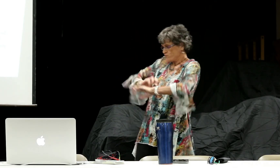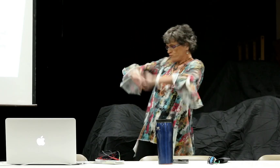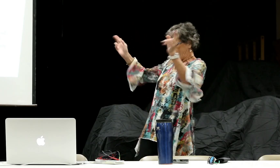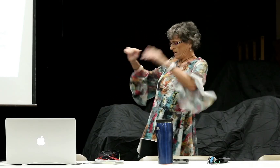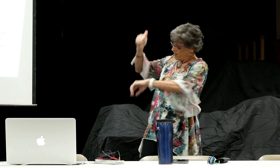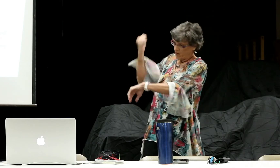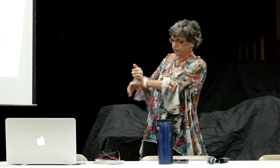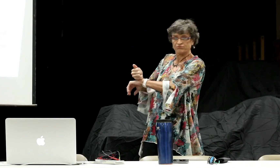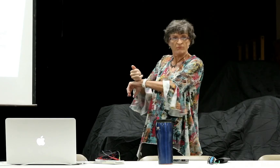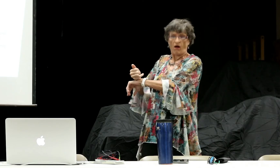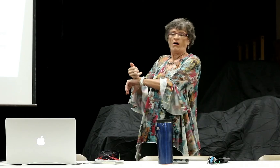discussing.